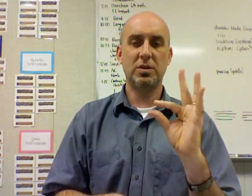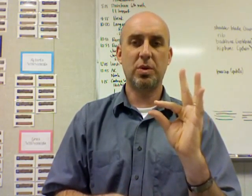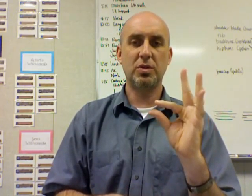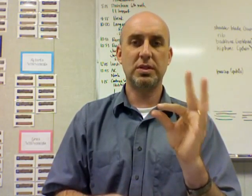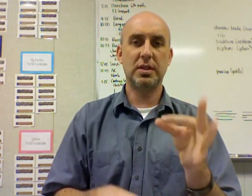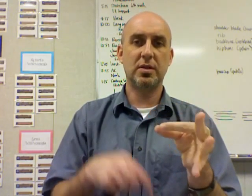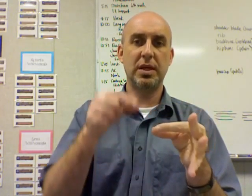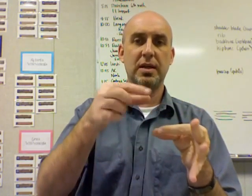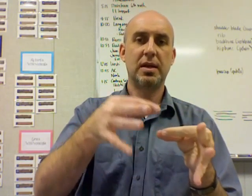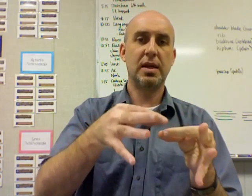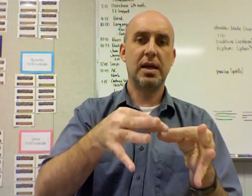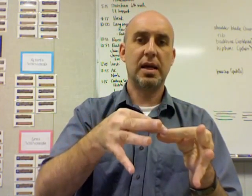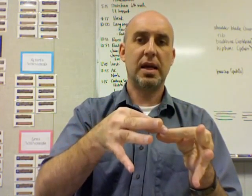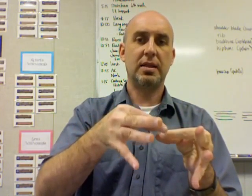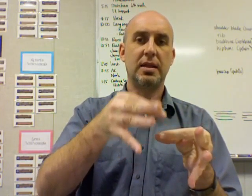apart just a little bit. And then